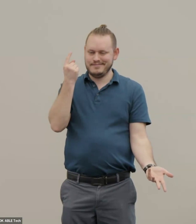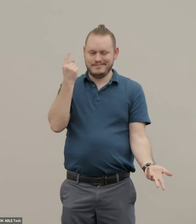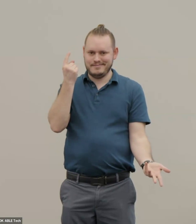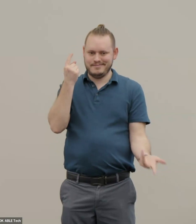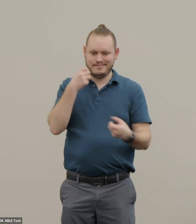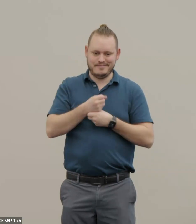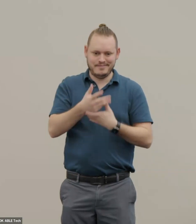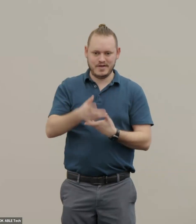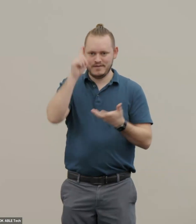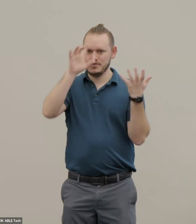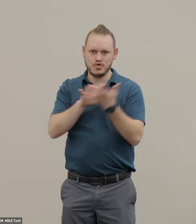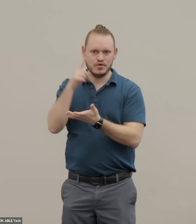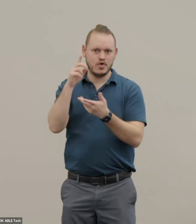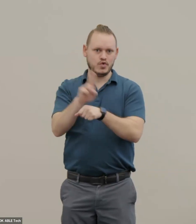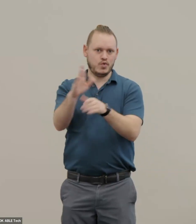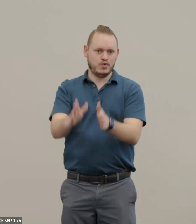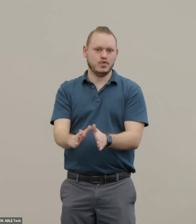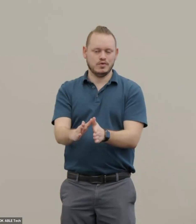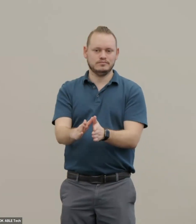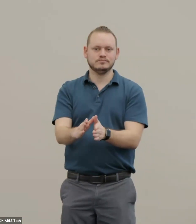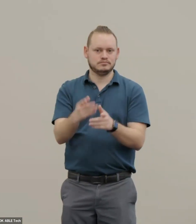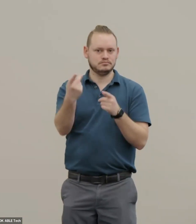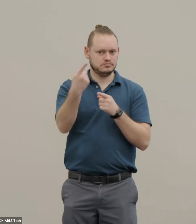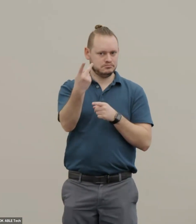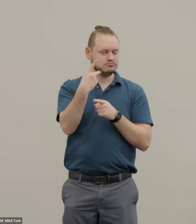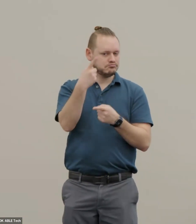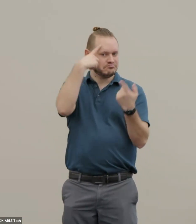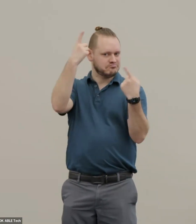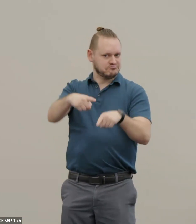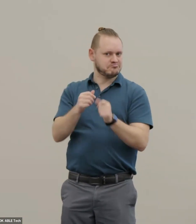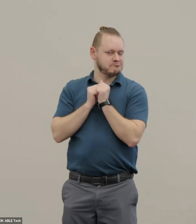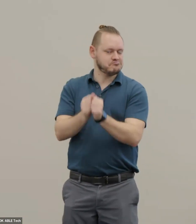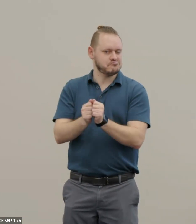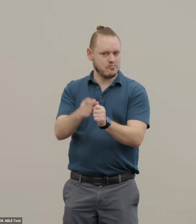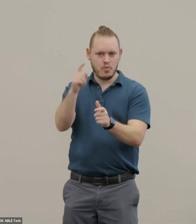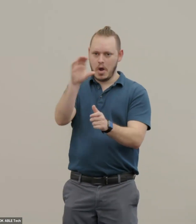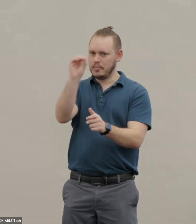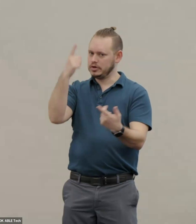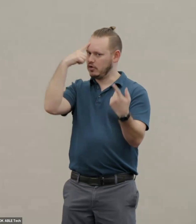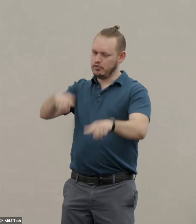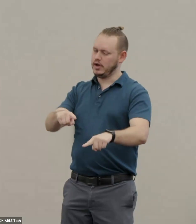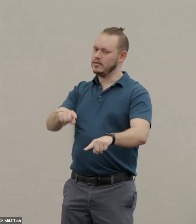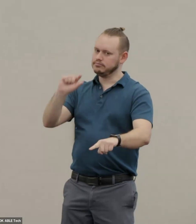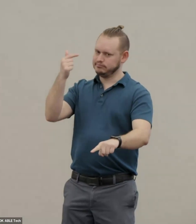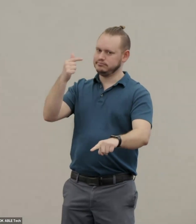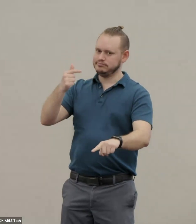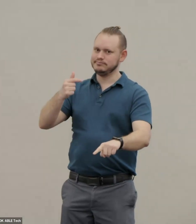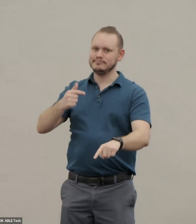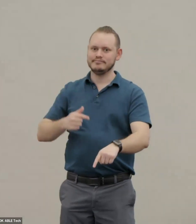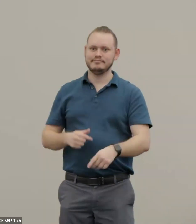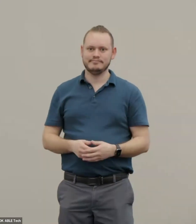it creates confusion for the user. So you and I are tracking on that one, Lucy. I 100% agree with you.